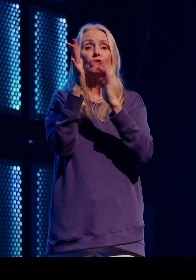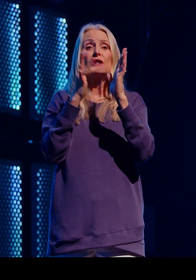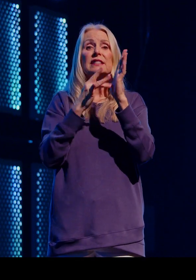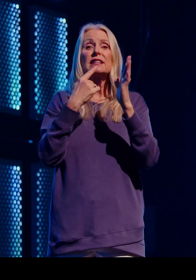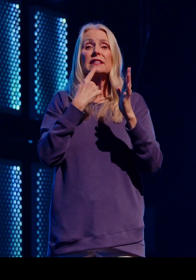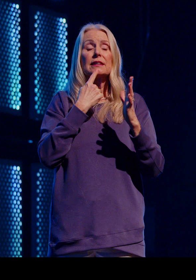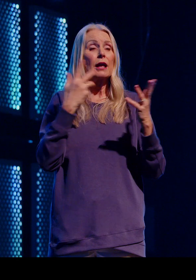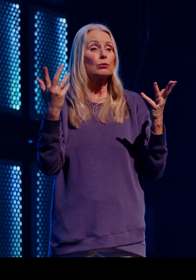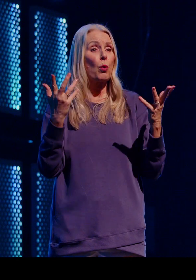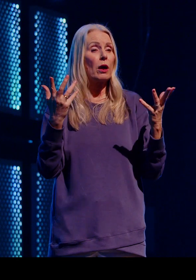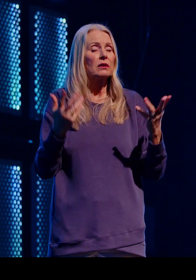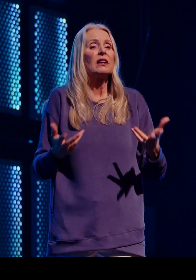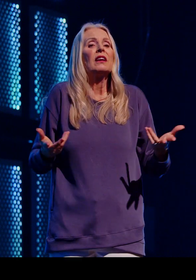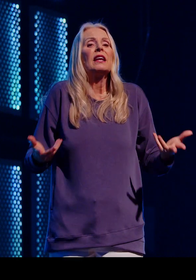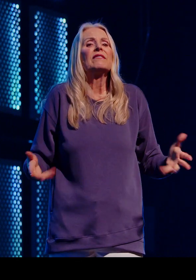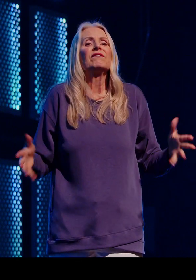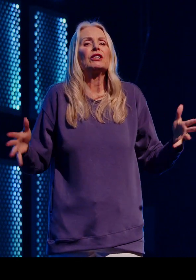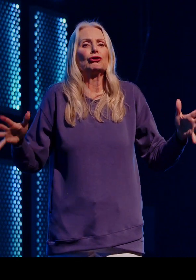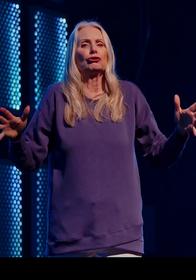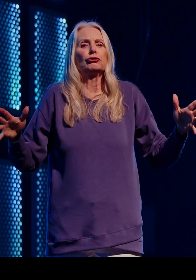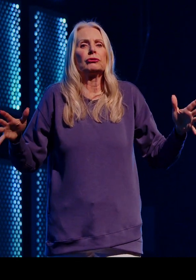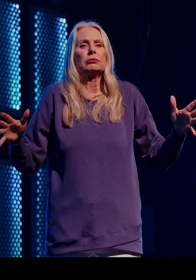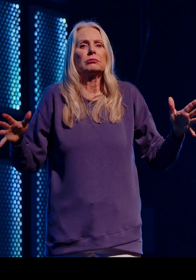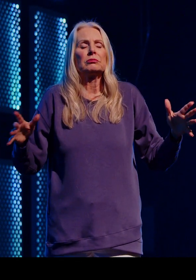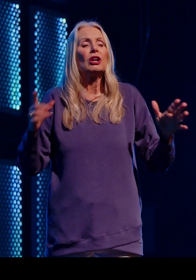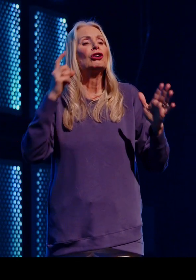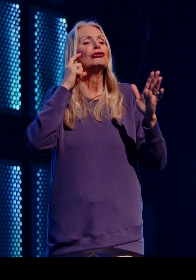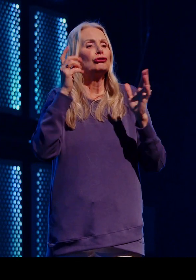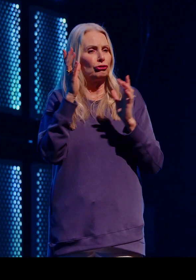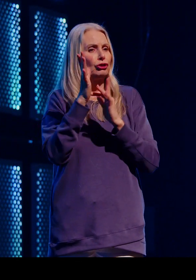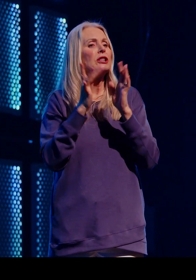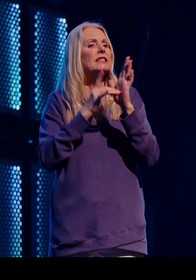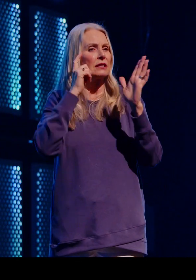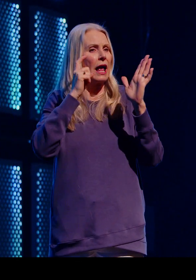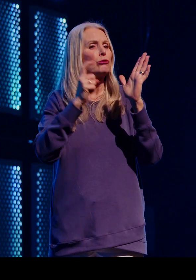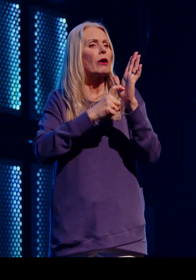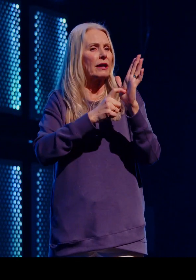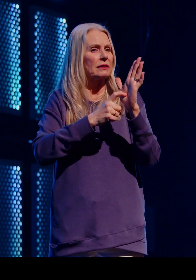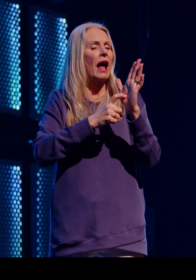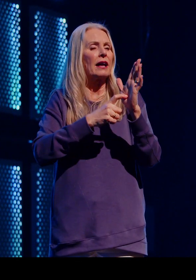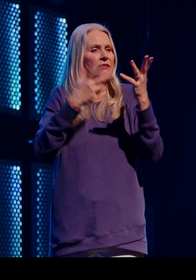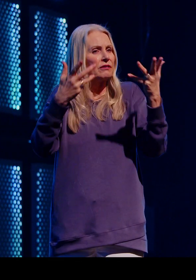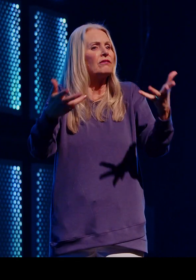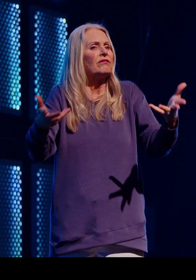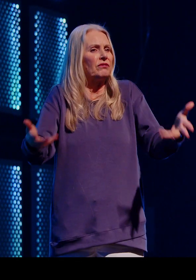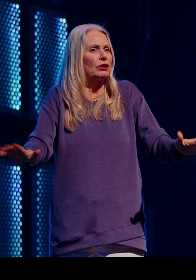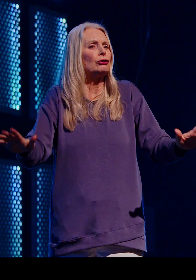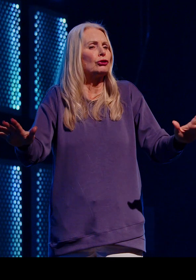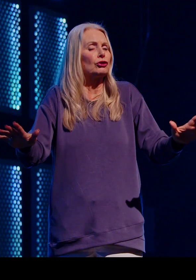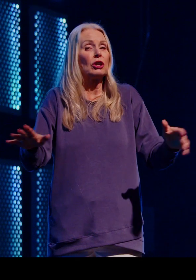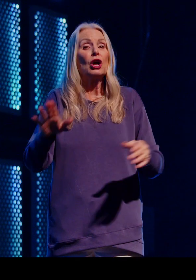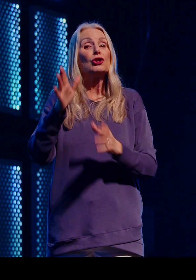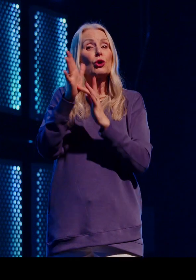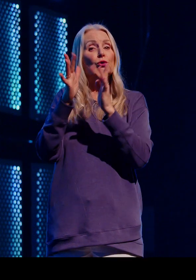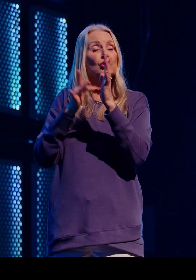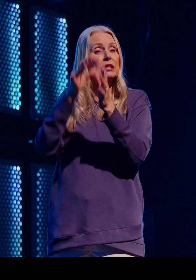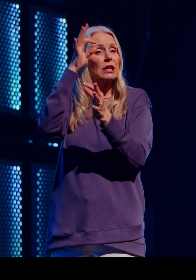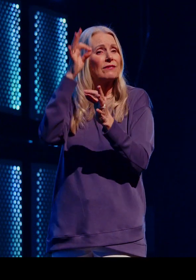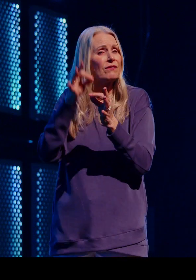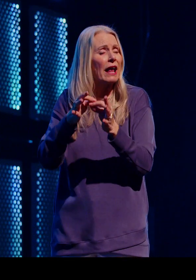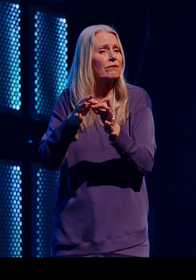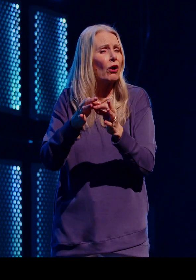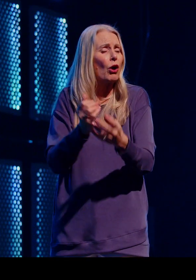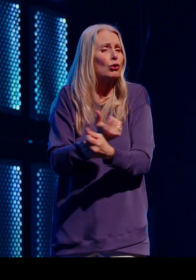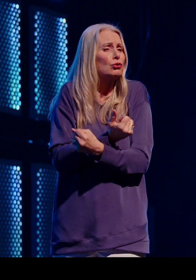Again, a call to the recognizing that he had finished what the Father had assigned him to do. He is faithful to love us.